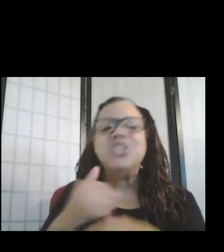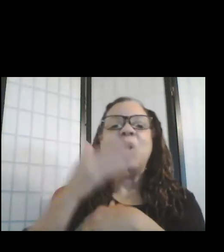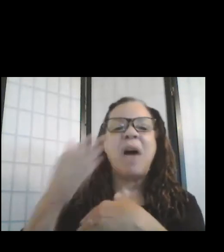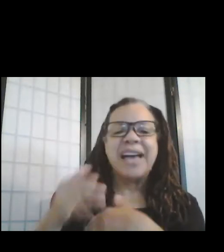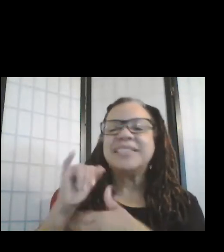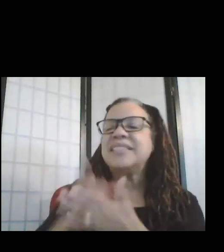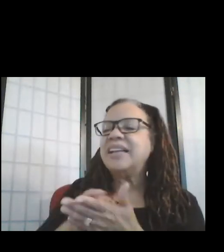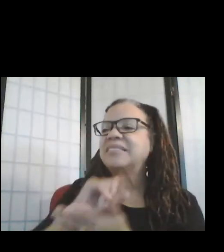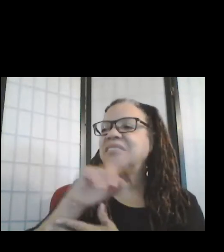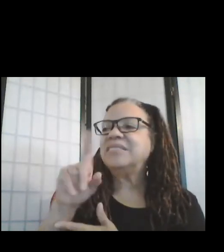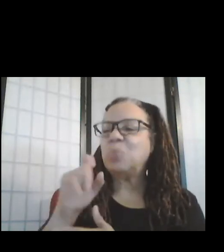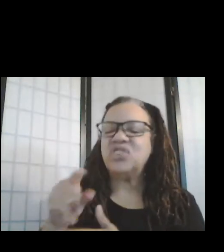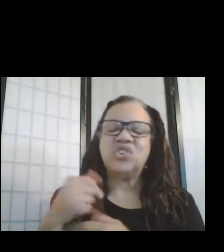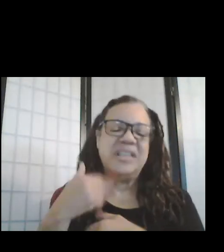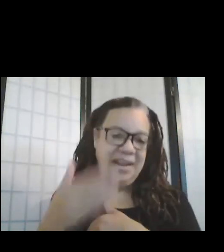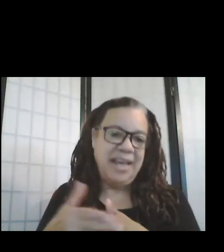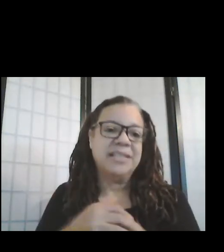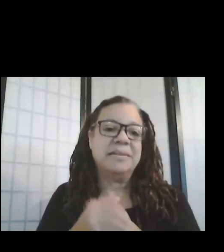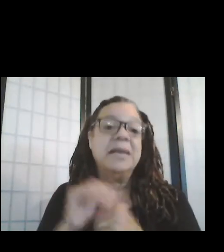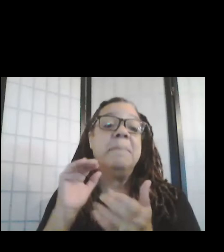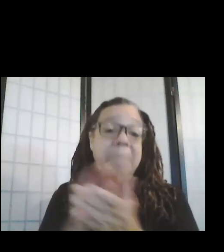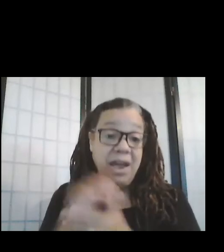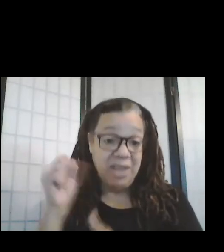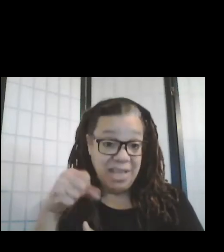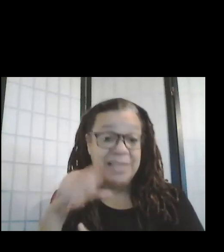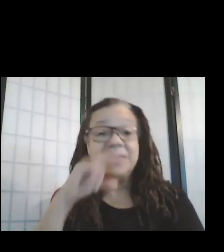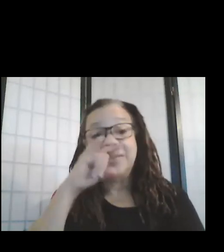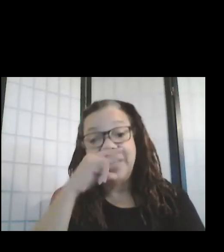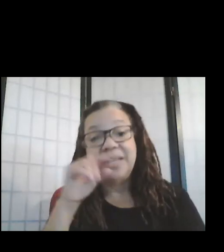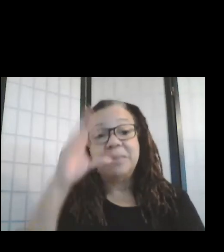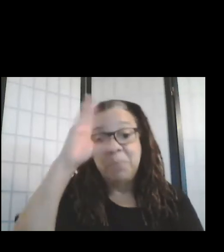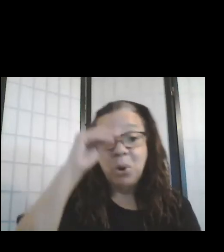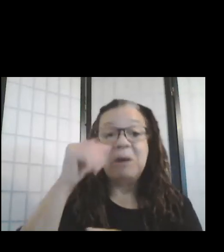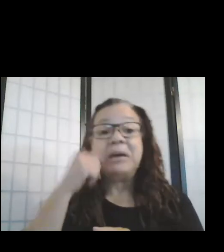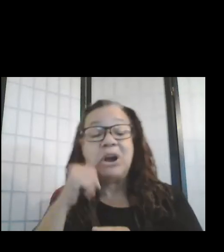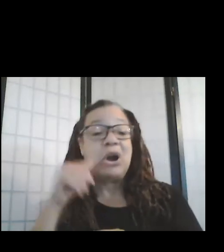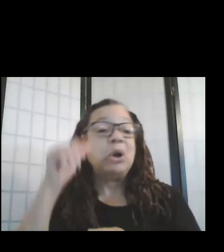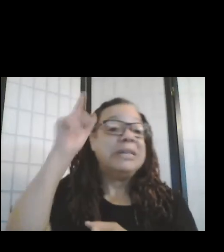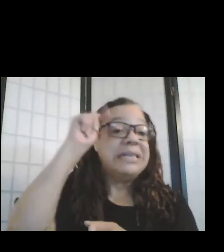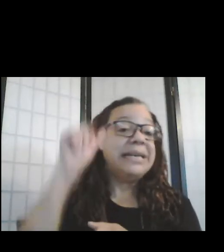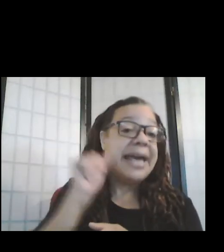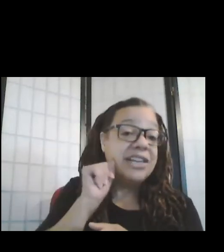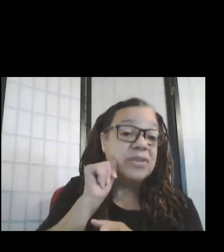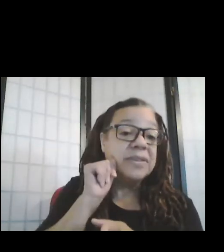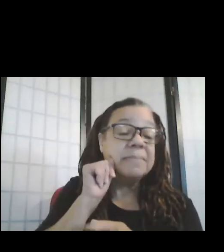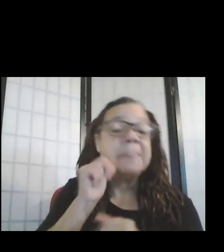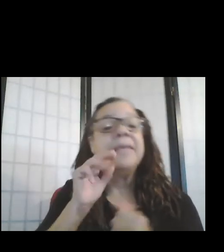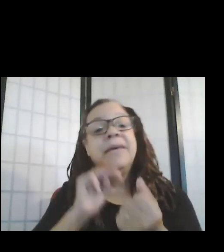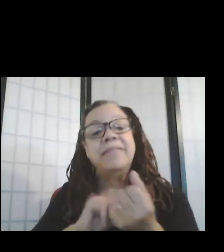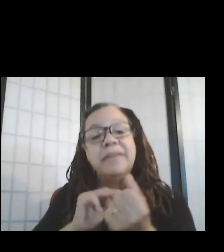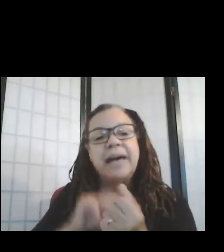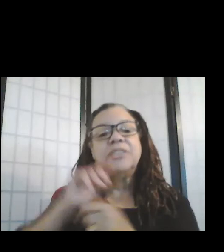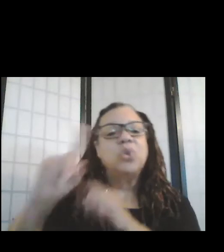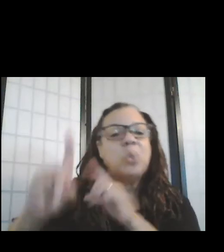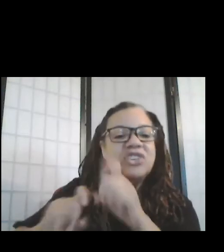They went through some other details. Married, yes, kids, a boy and a girl, both teens. The doctor asking questions,